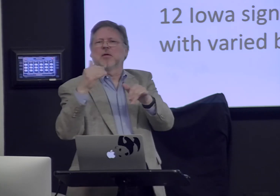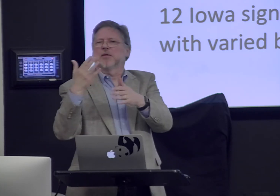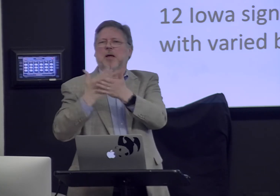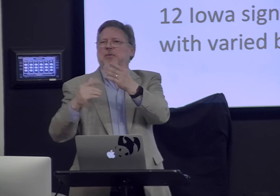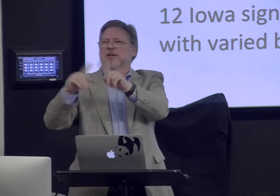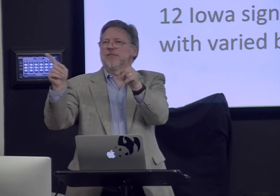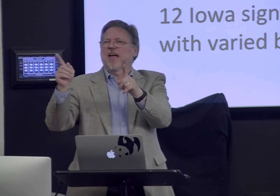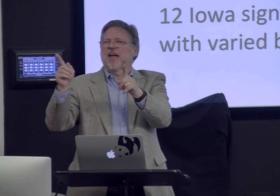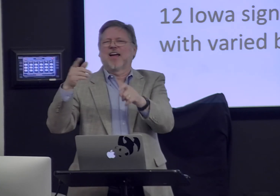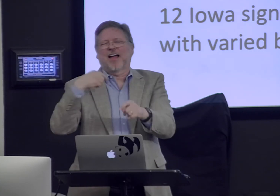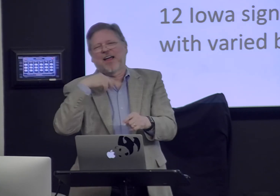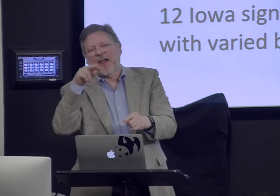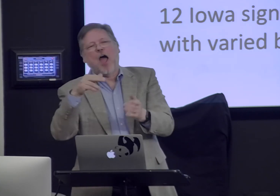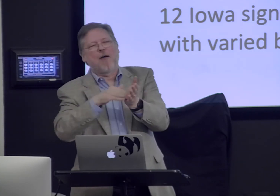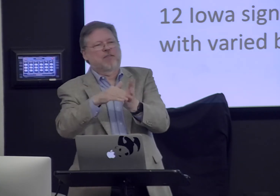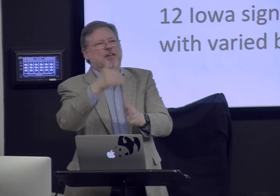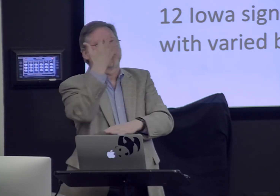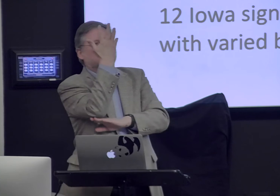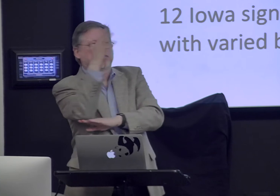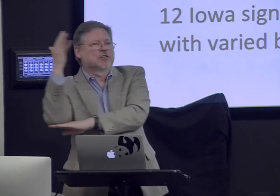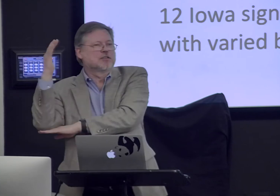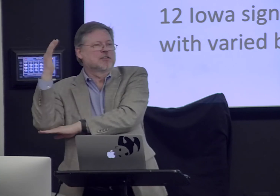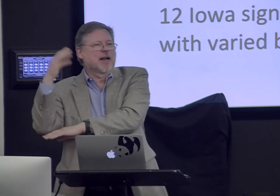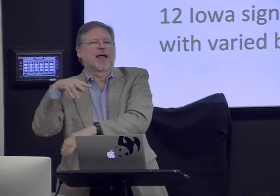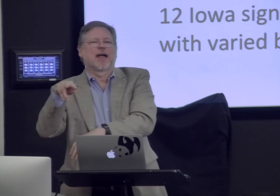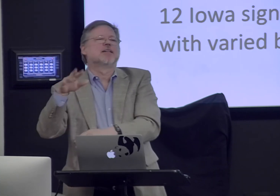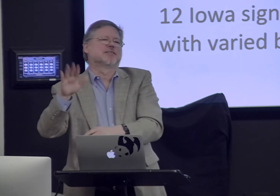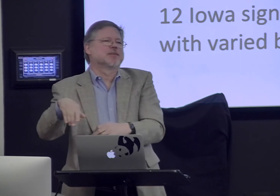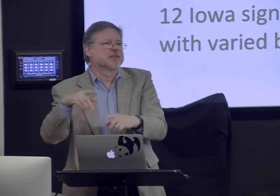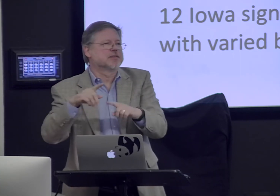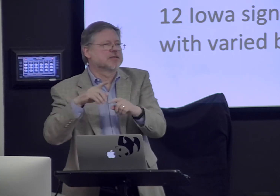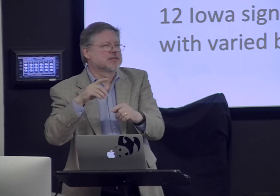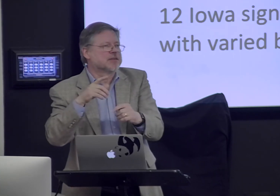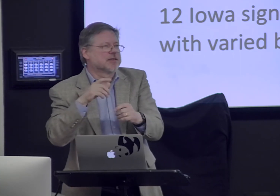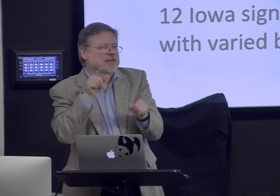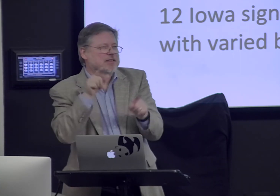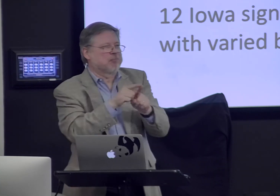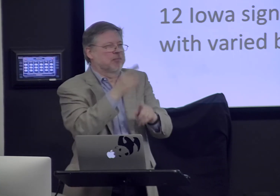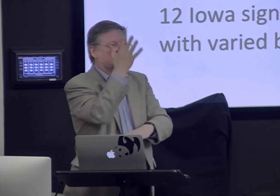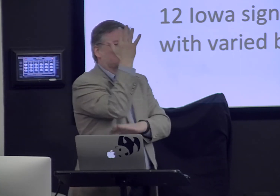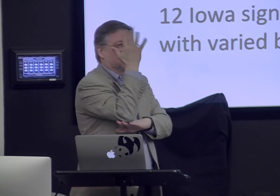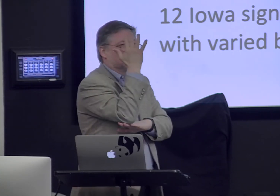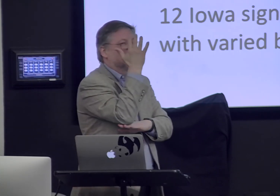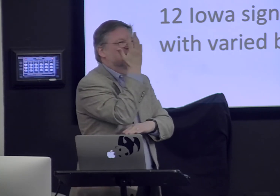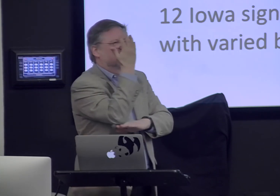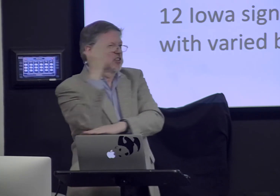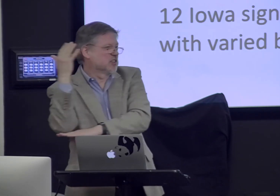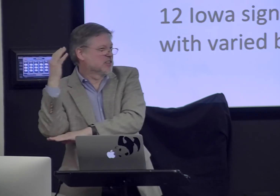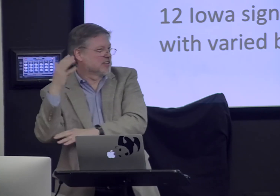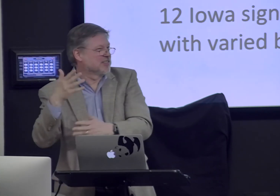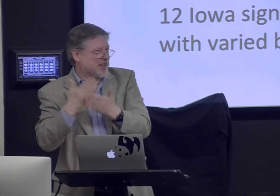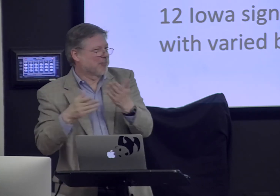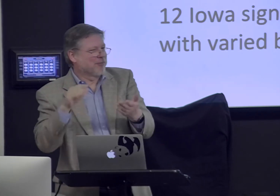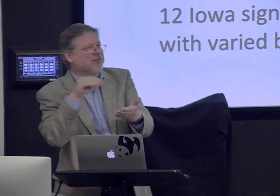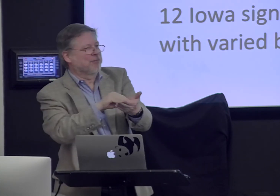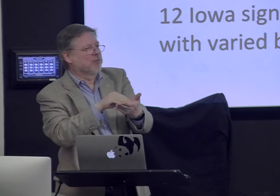dance, year. In chart B, we see that 2 variants were in use. And how we